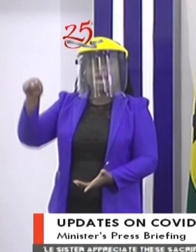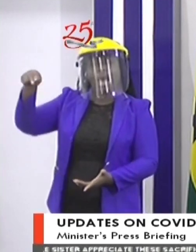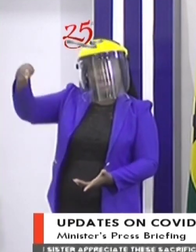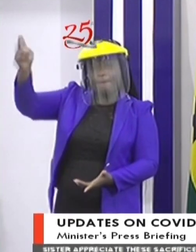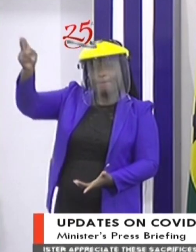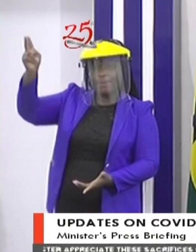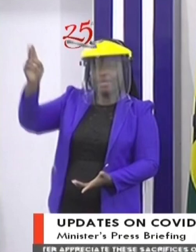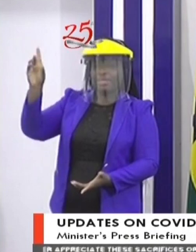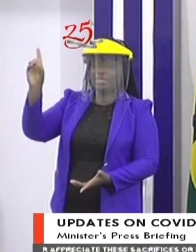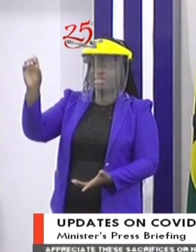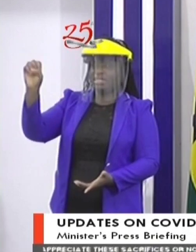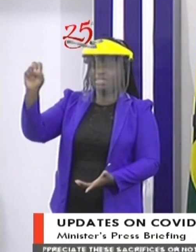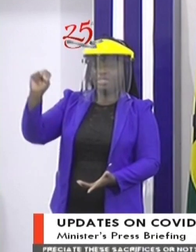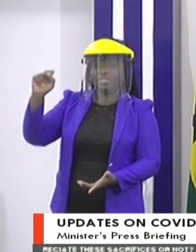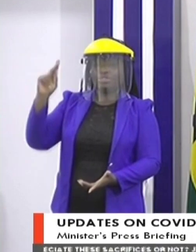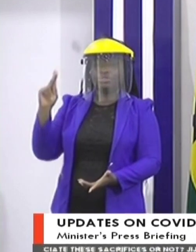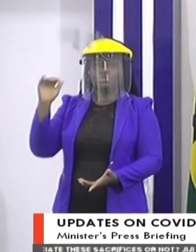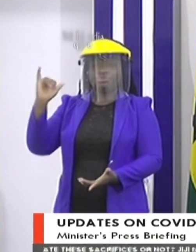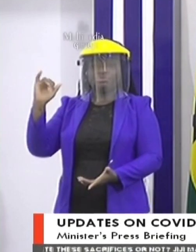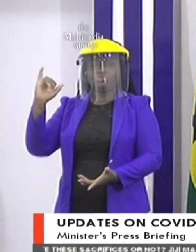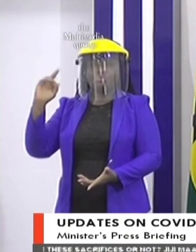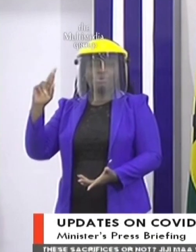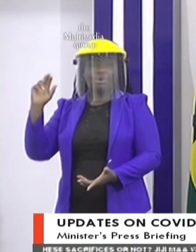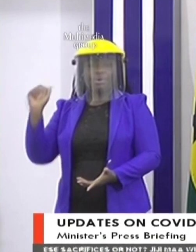Denchra 1.